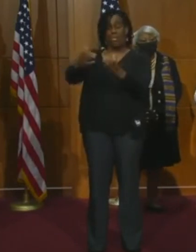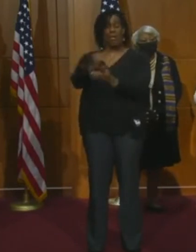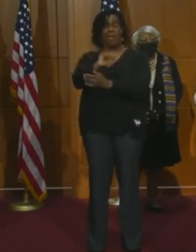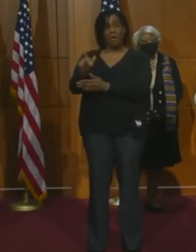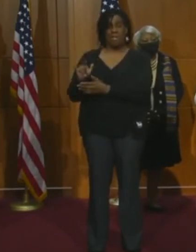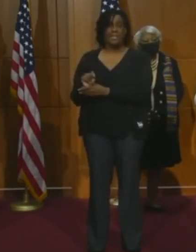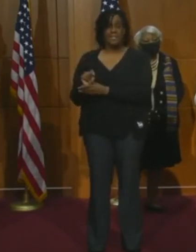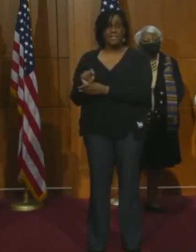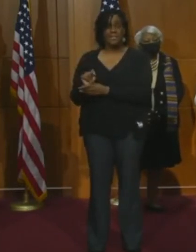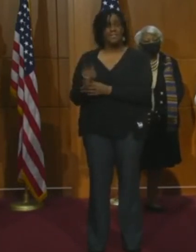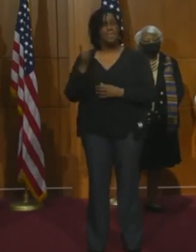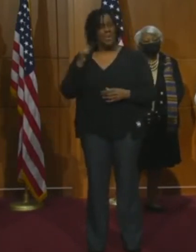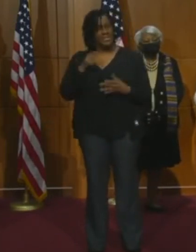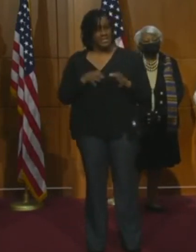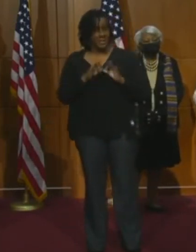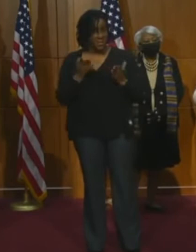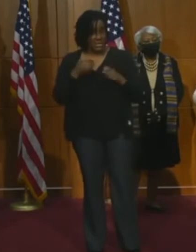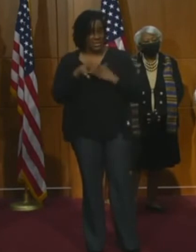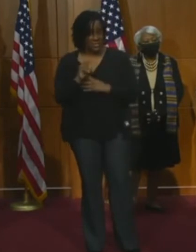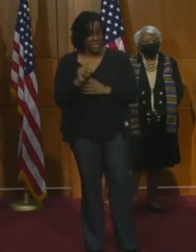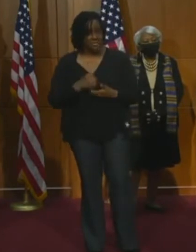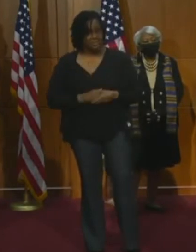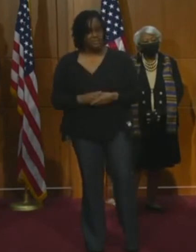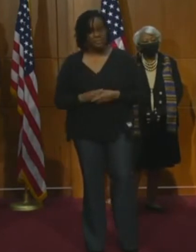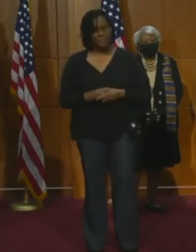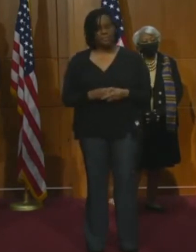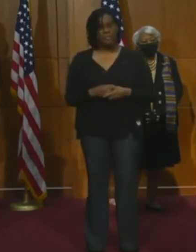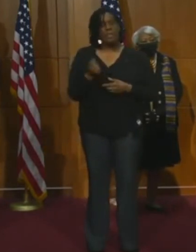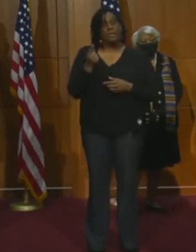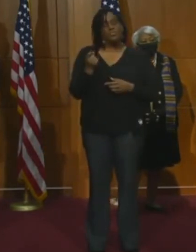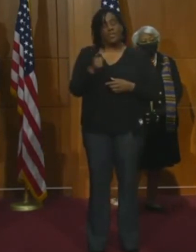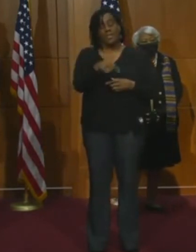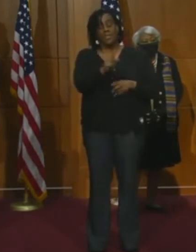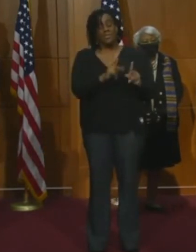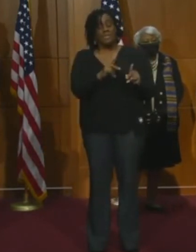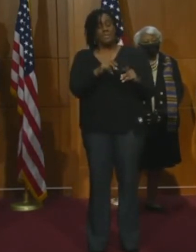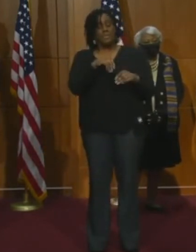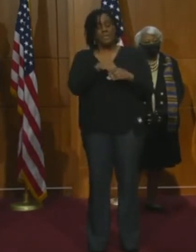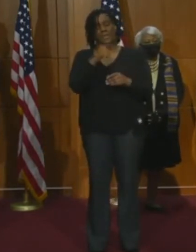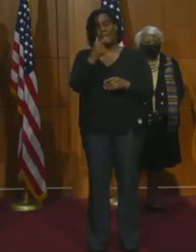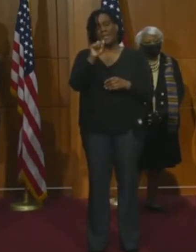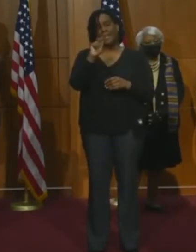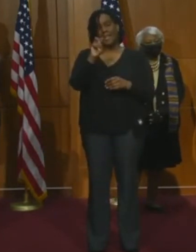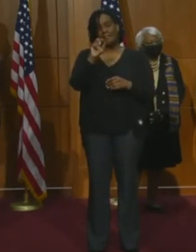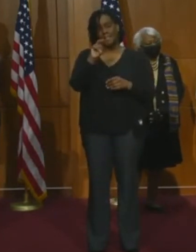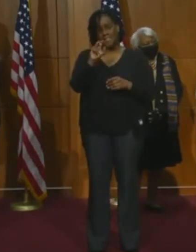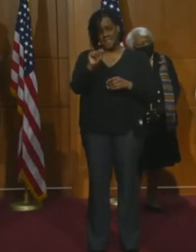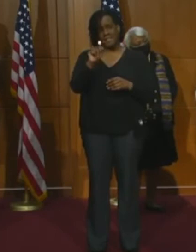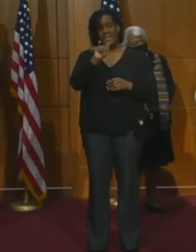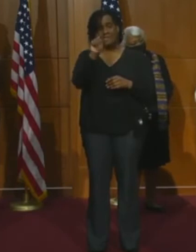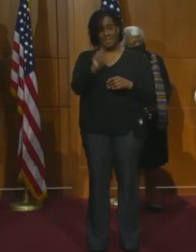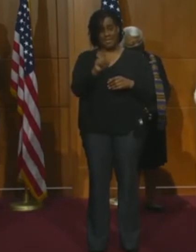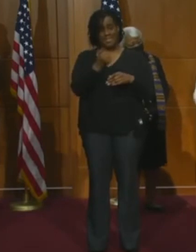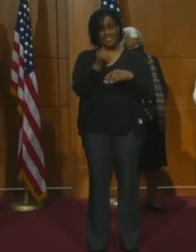Why is this important to us here in Virginia? When it was those people in Galveston, Texas, 1866,